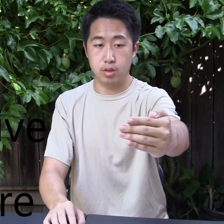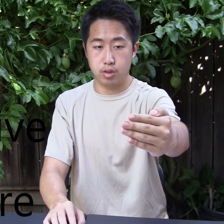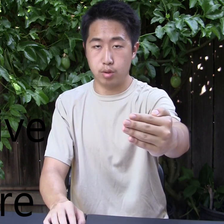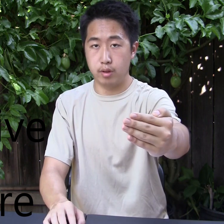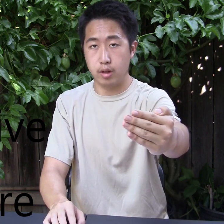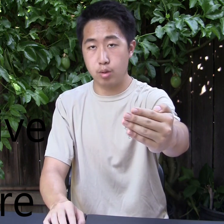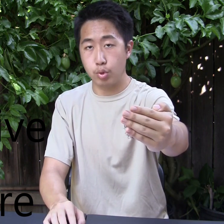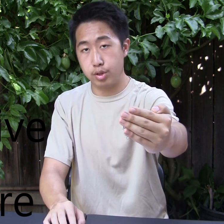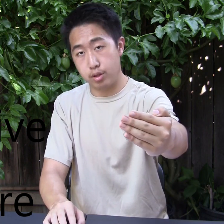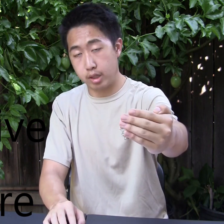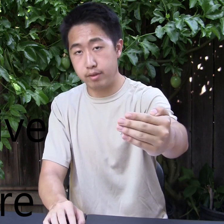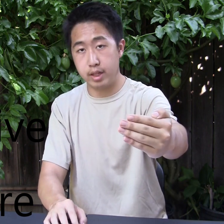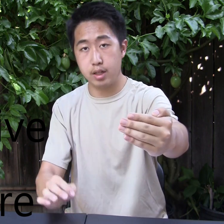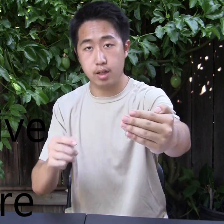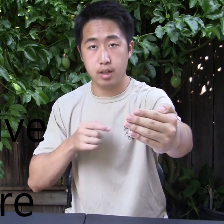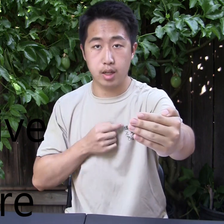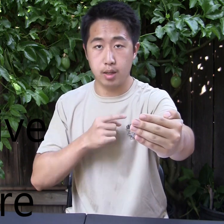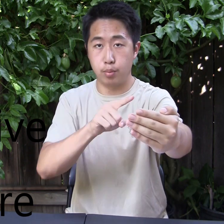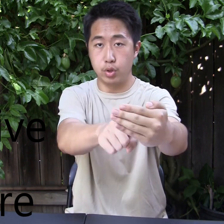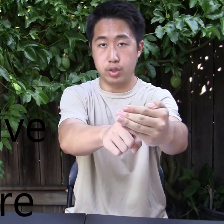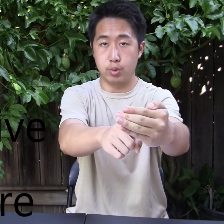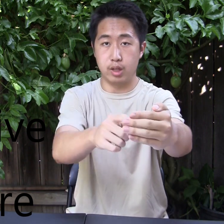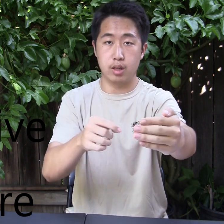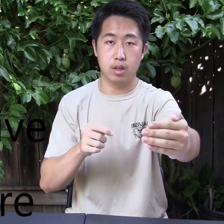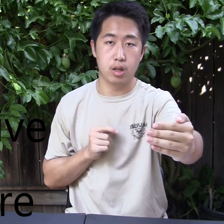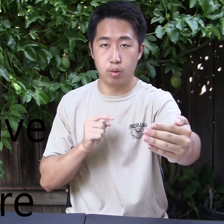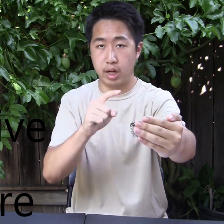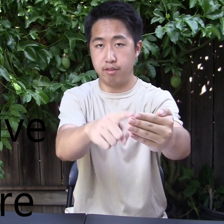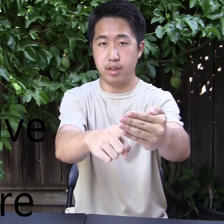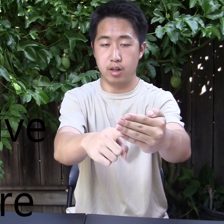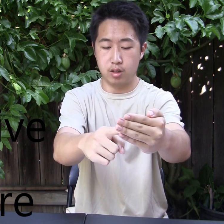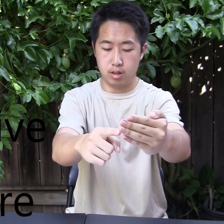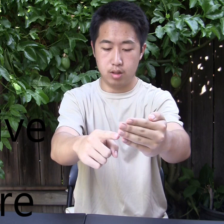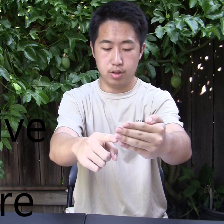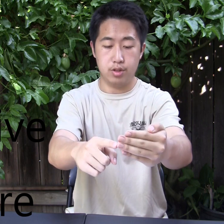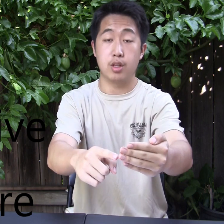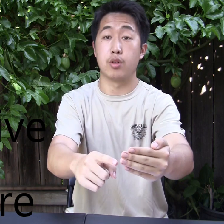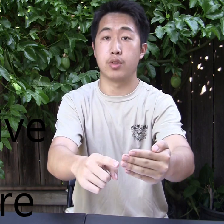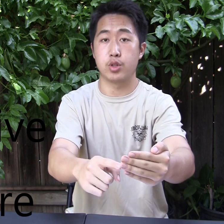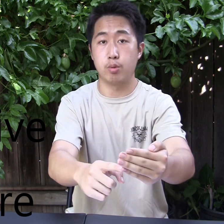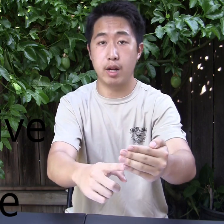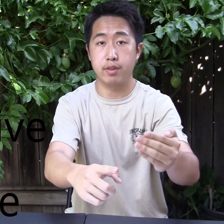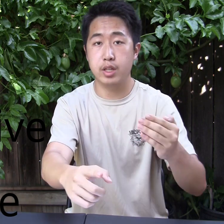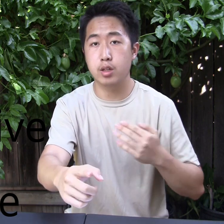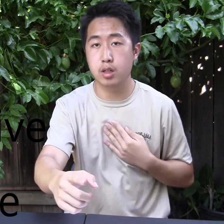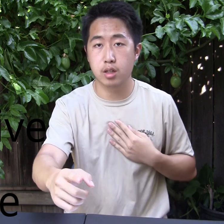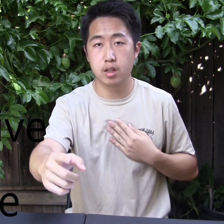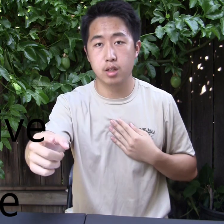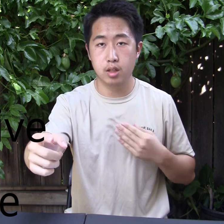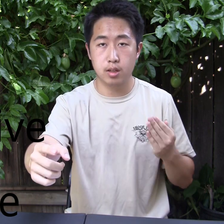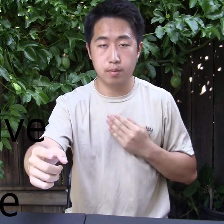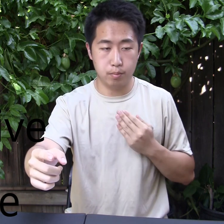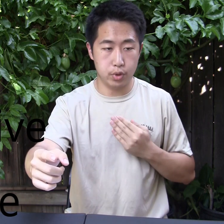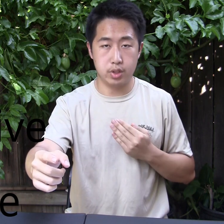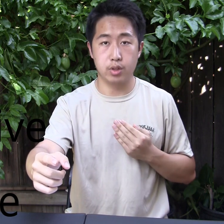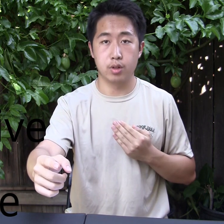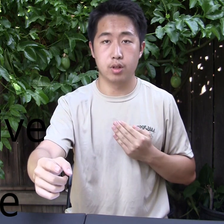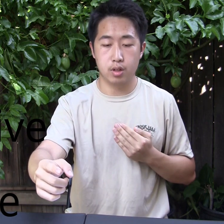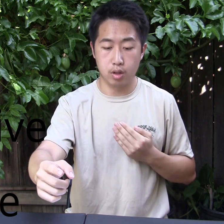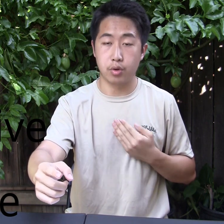Show there with your left hand and point to it. Arrive there. Tell someone to arrive here, put your